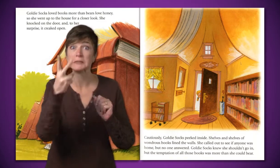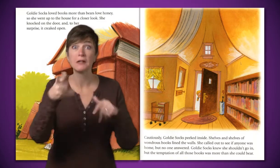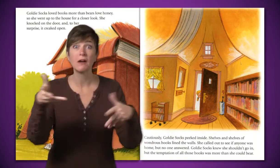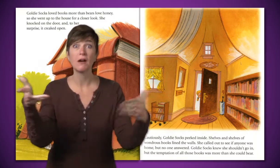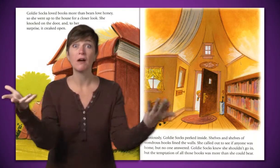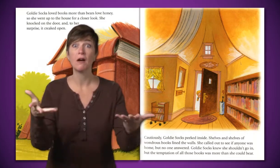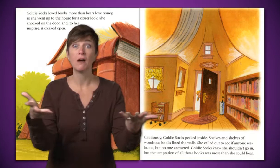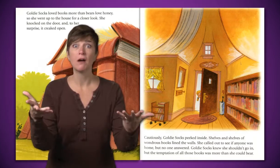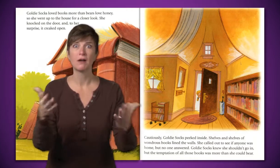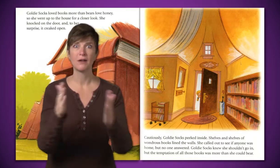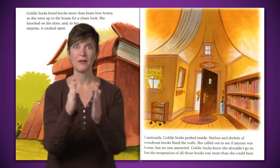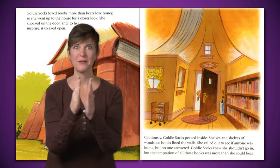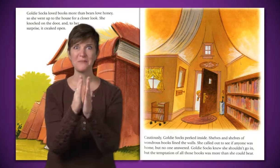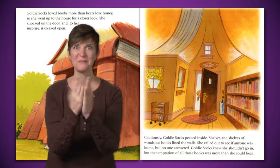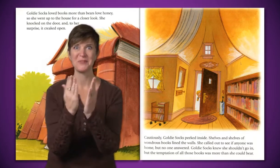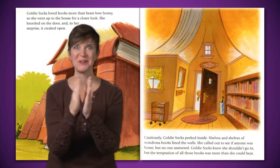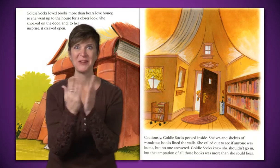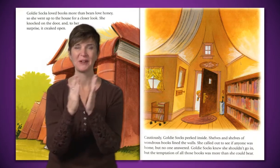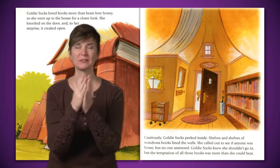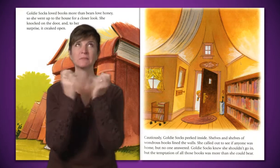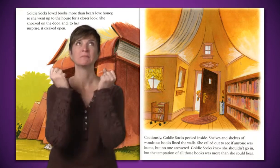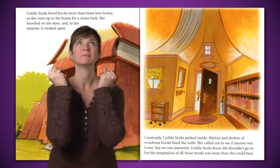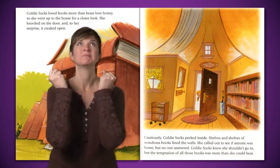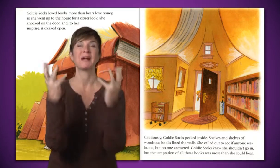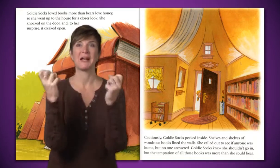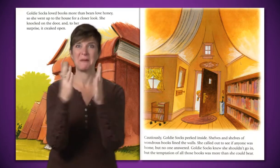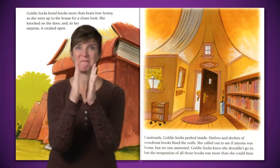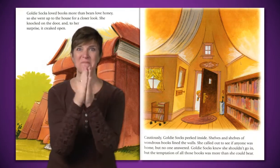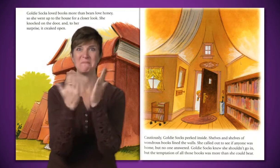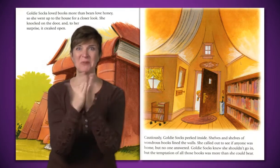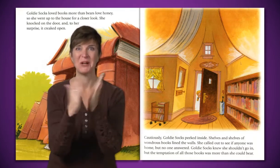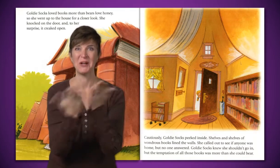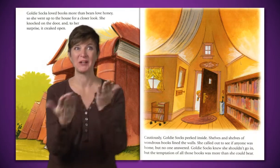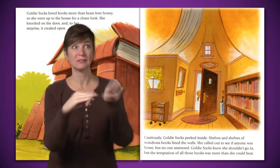Cautiously, Goldie Socks peeked inside.